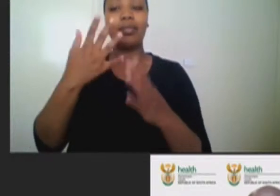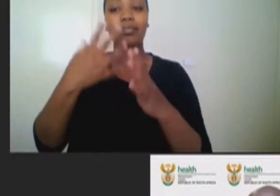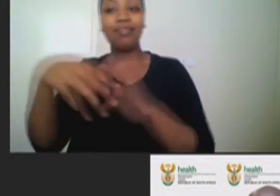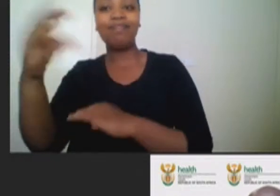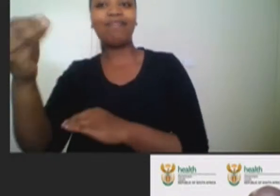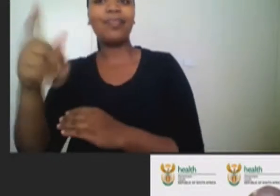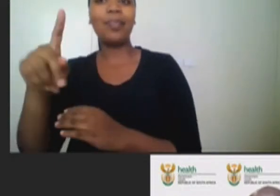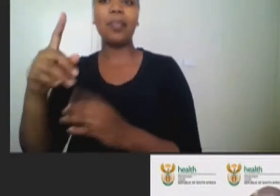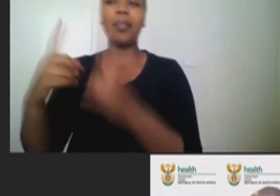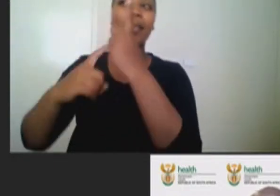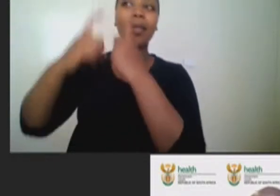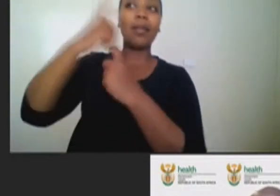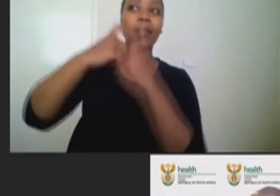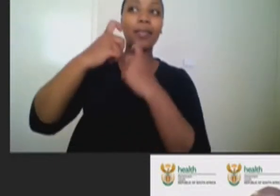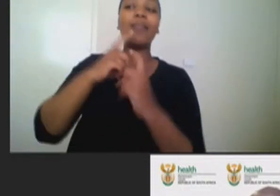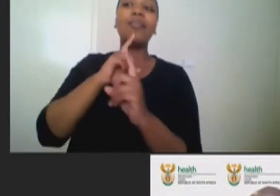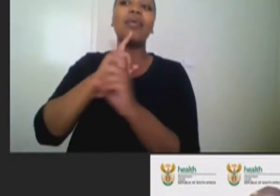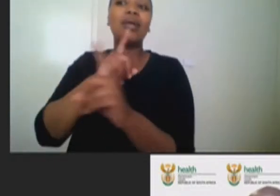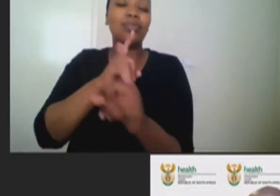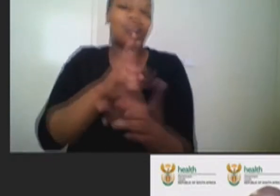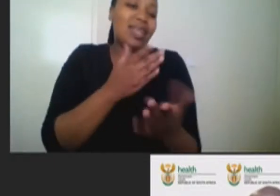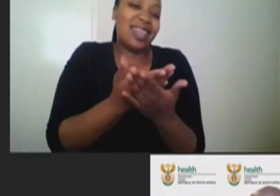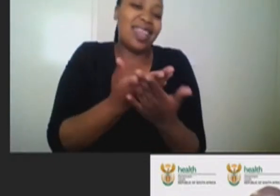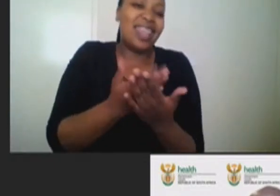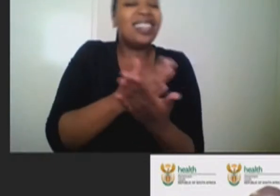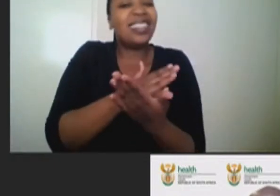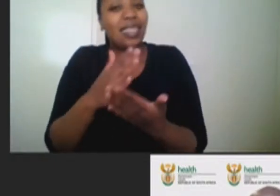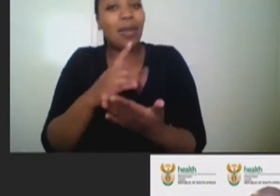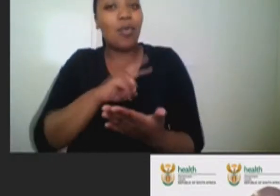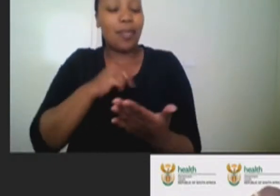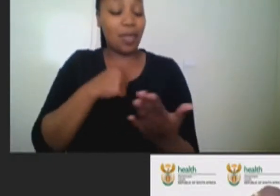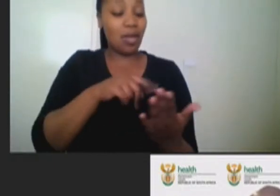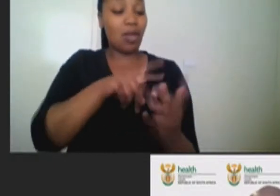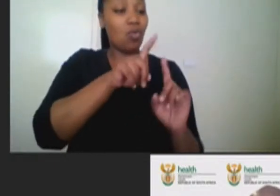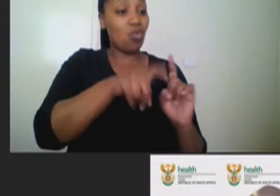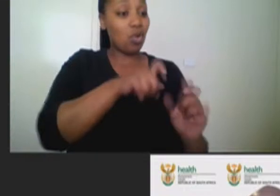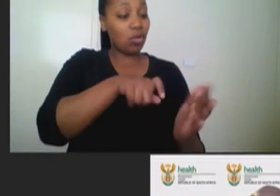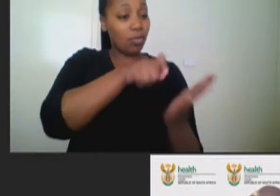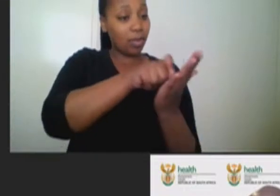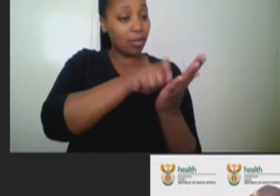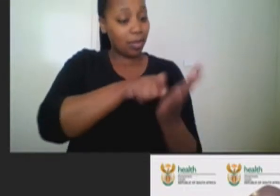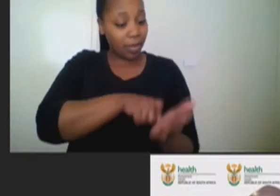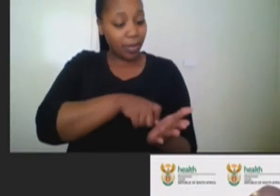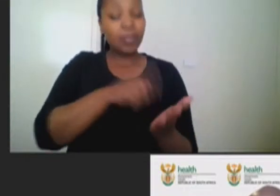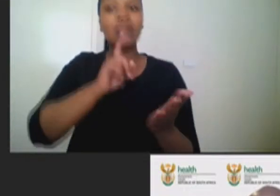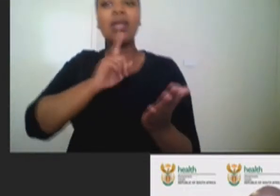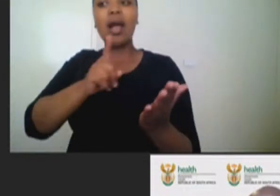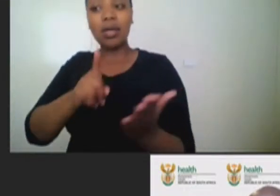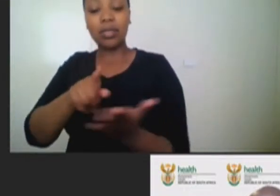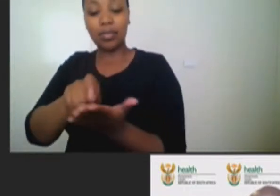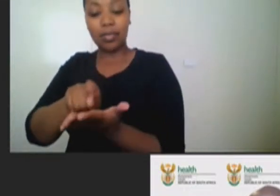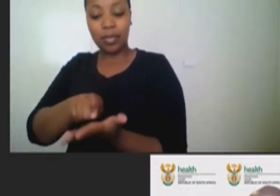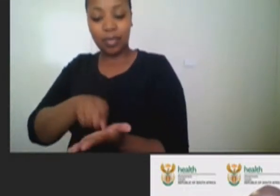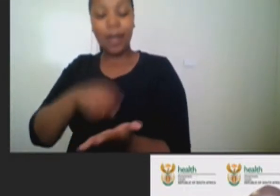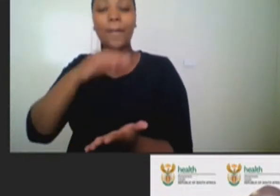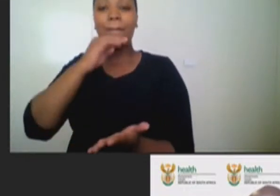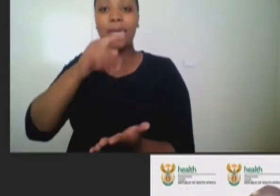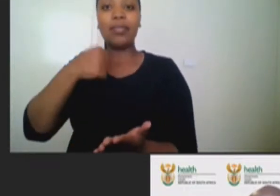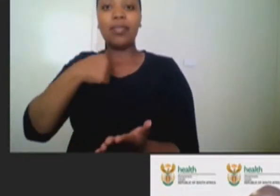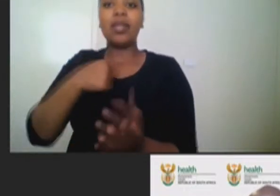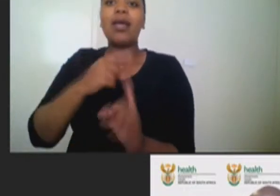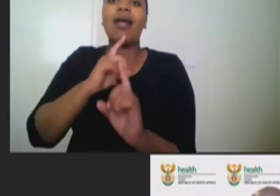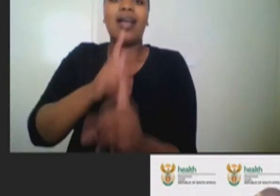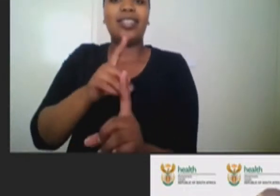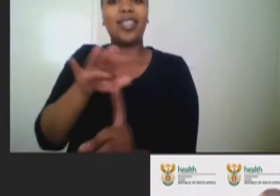these questions, and maybe I was writing these questions and the answers, and I'll also be able to answer them in Zulu and